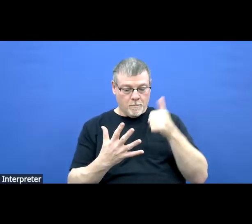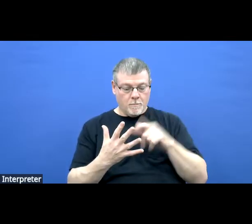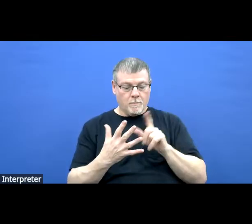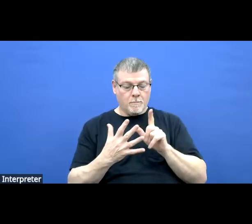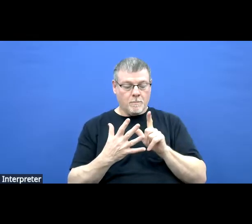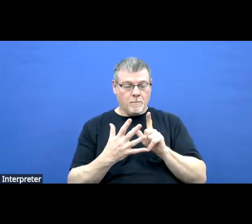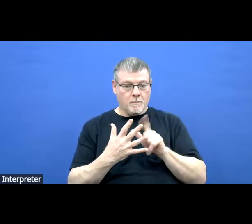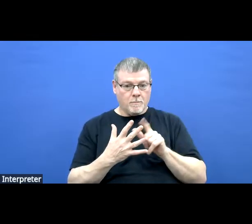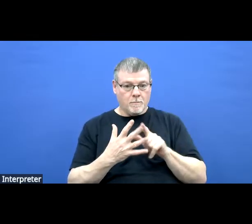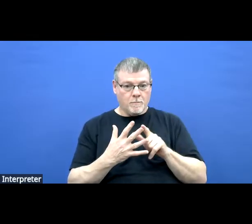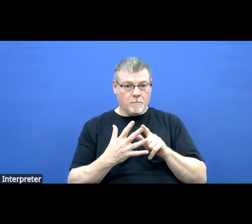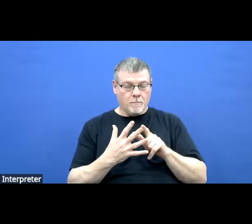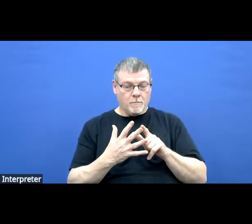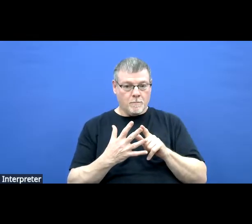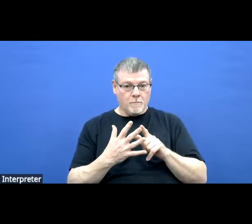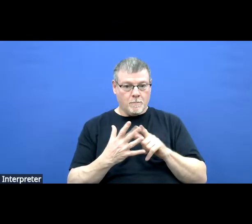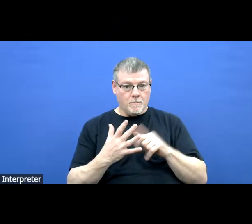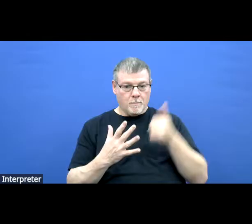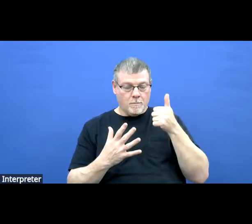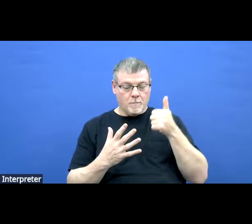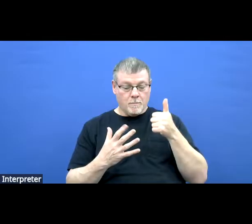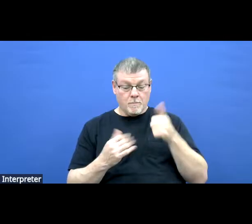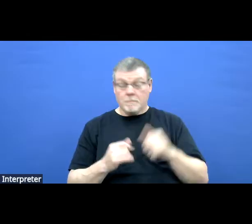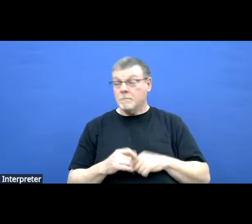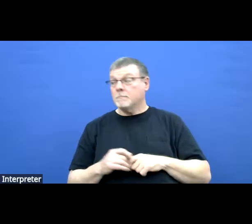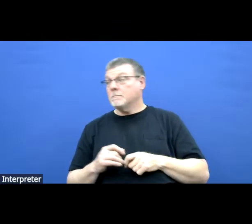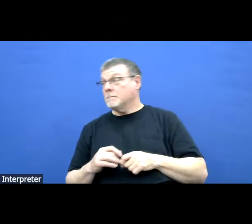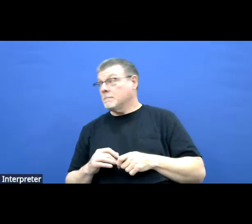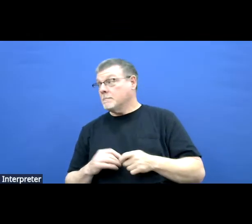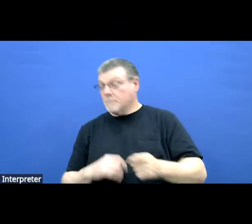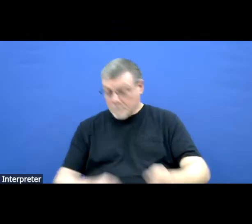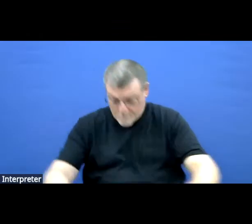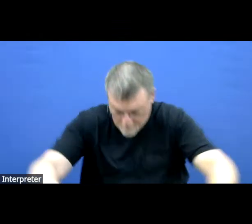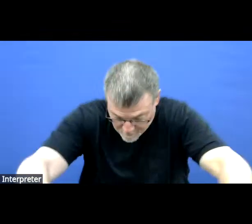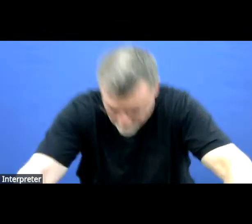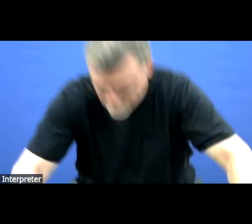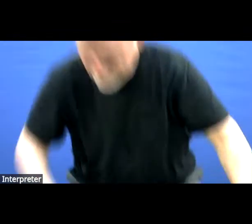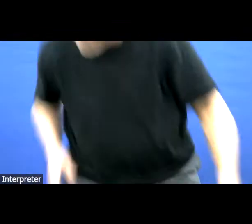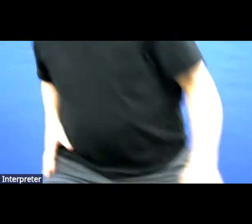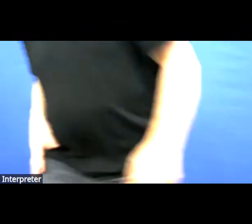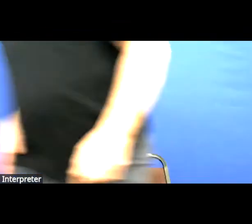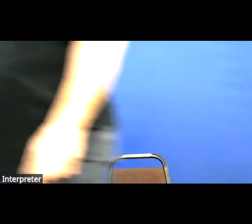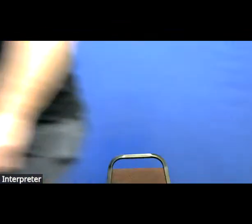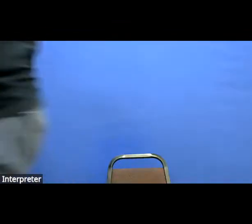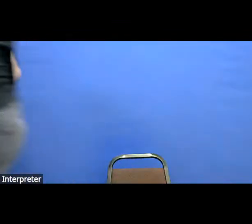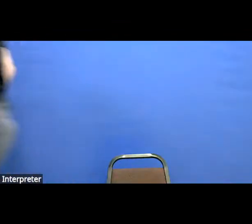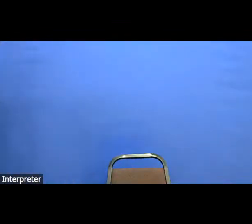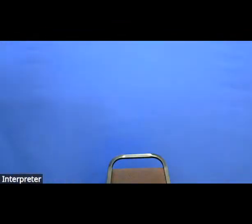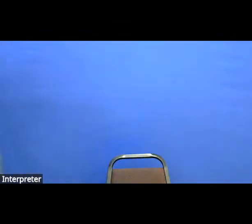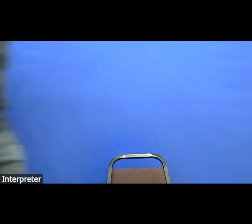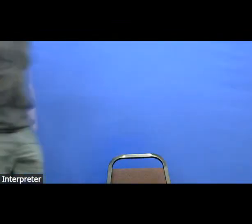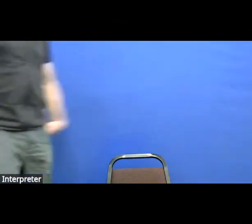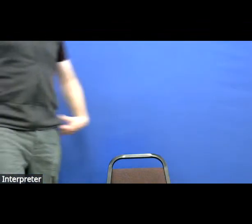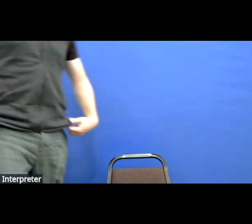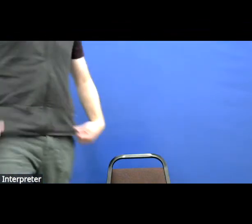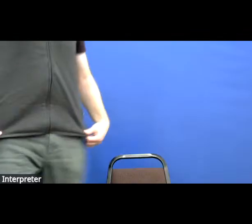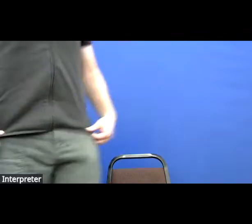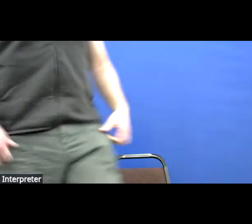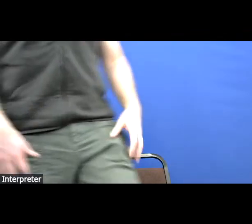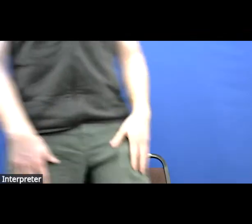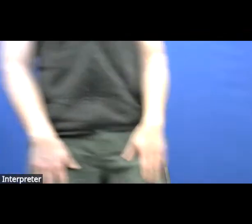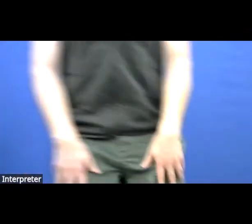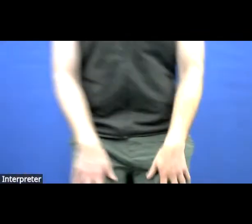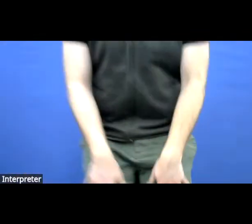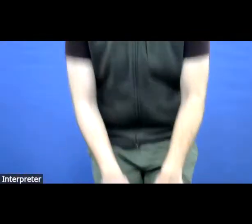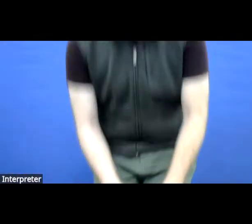Aye. Supervisor Schultz. Aye. Fellow board members, I have resolution 9-188,